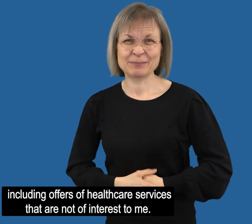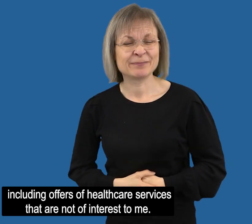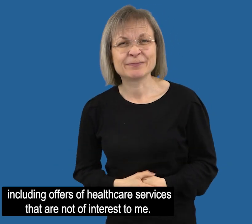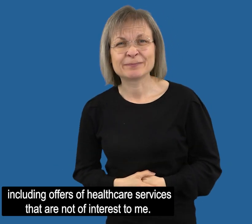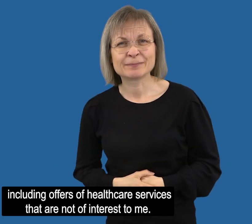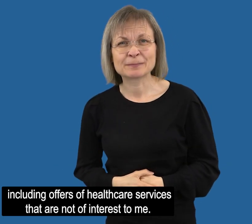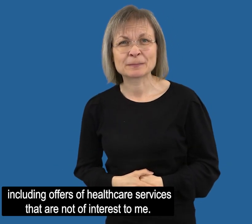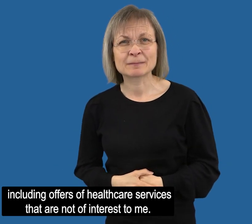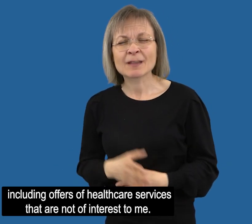to me.